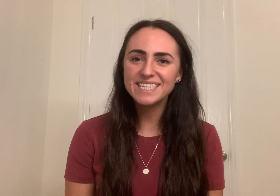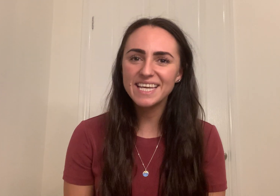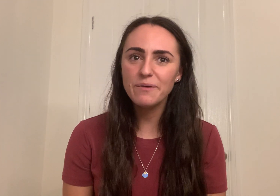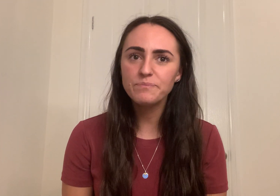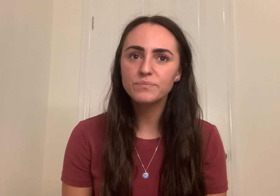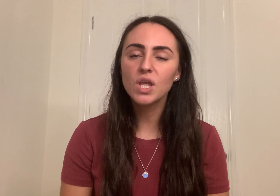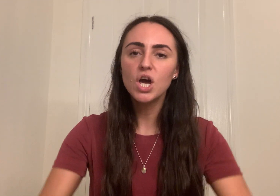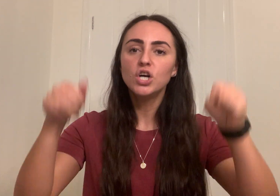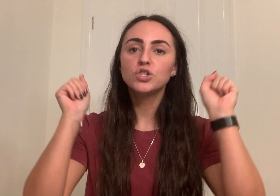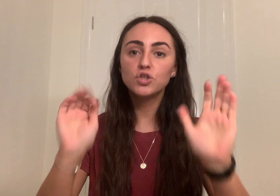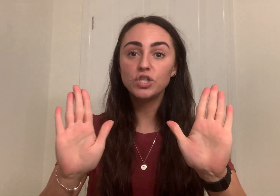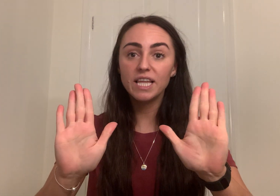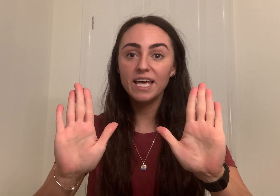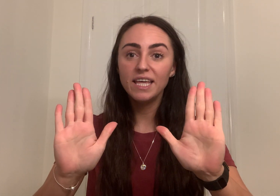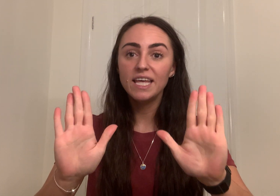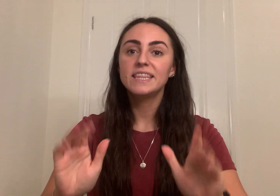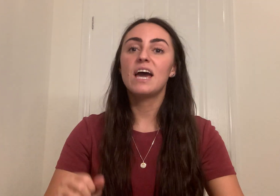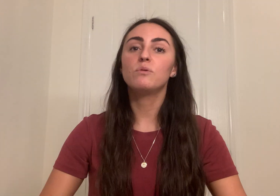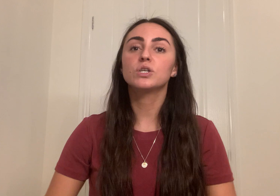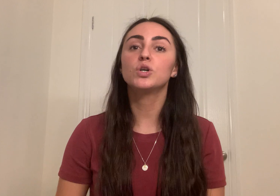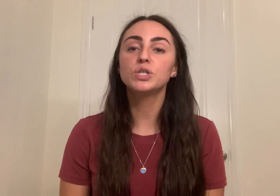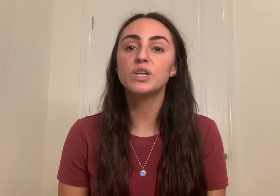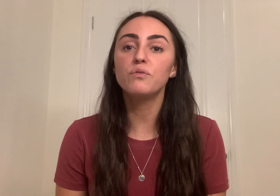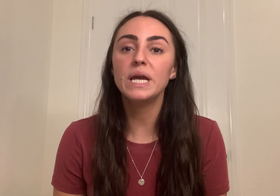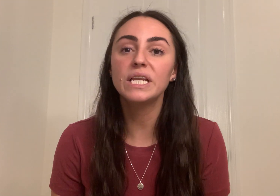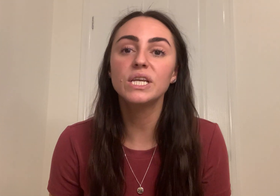again? Suddenly there was a gust of wind.